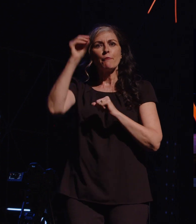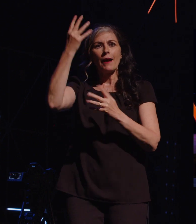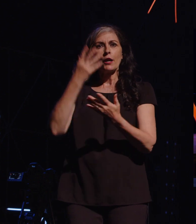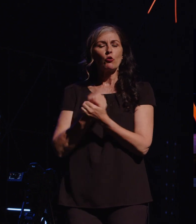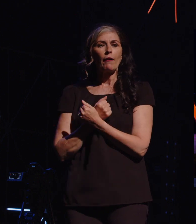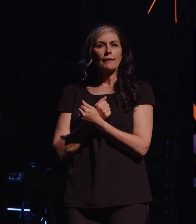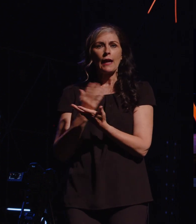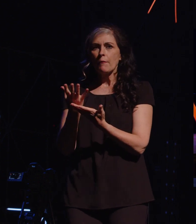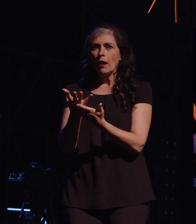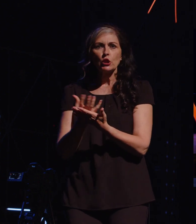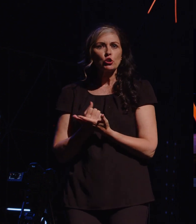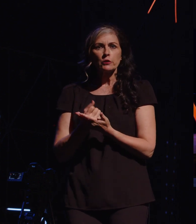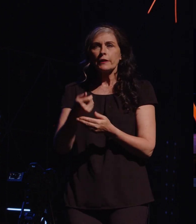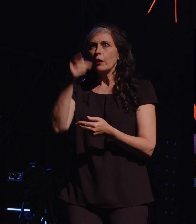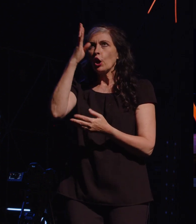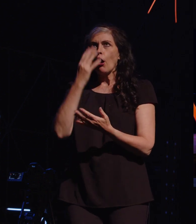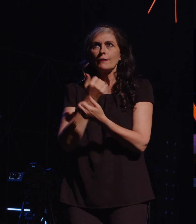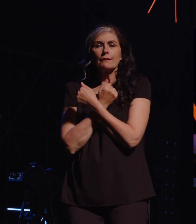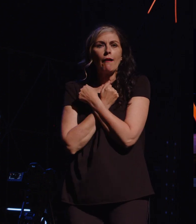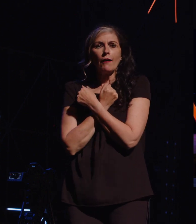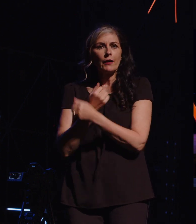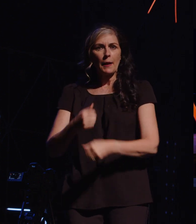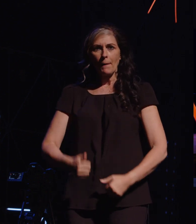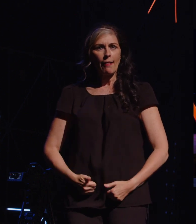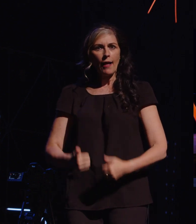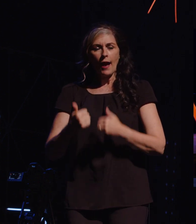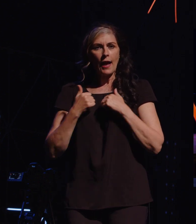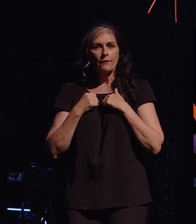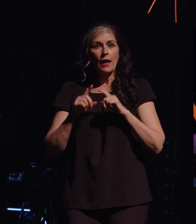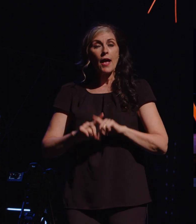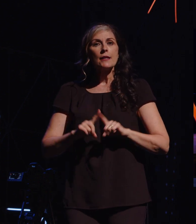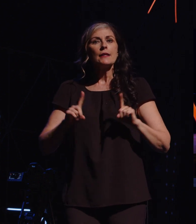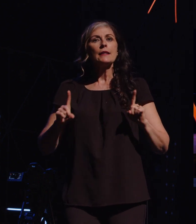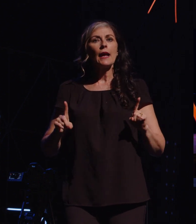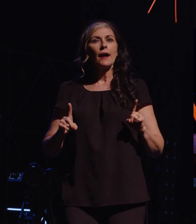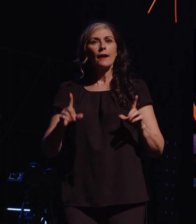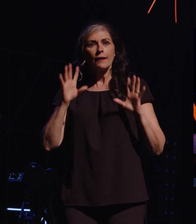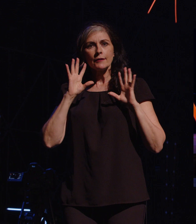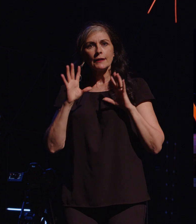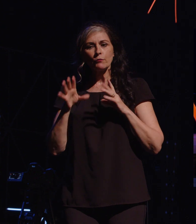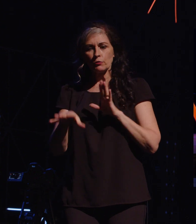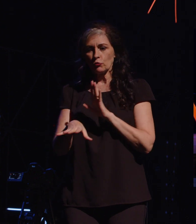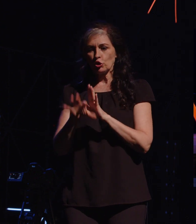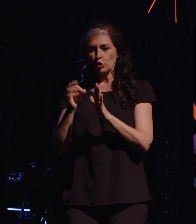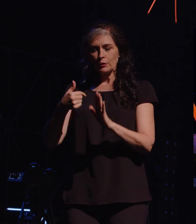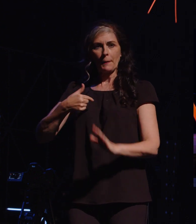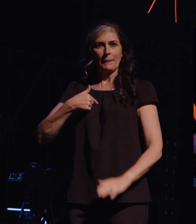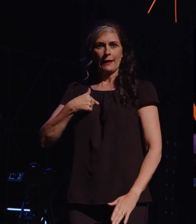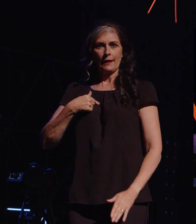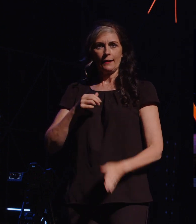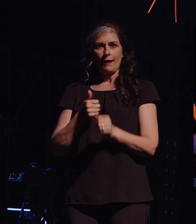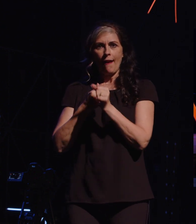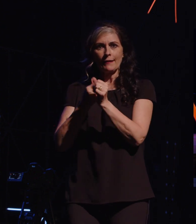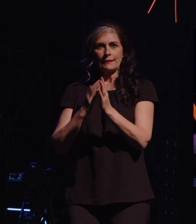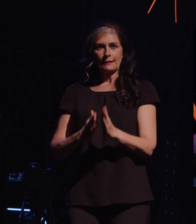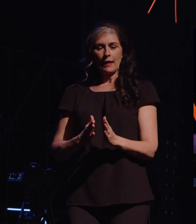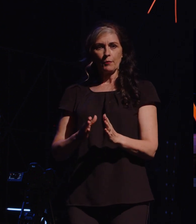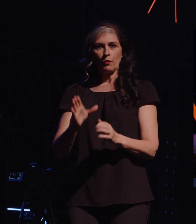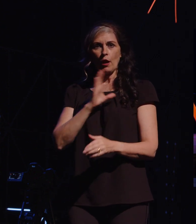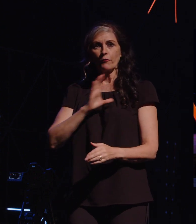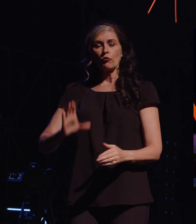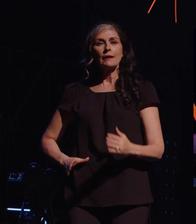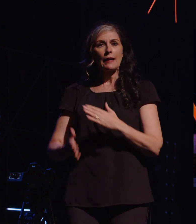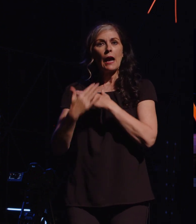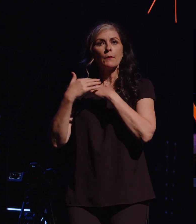not deserving of God's love in my life. And yet he would choose me. And so as a disciple of Christ, I'm called